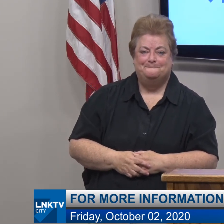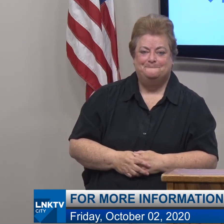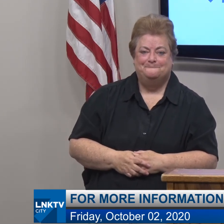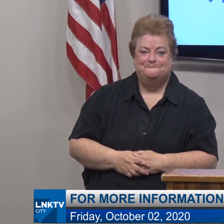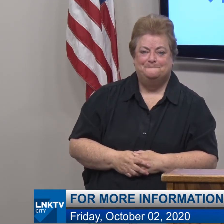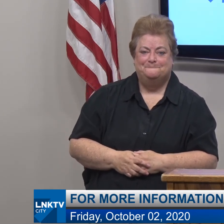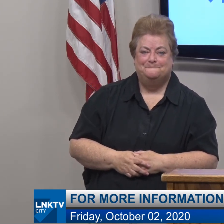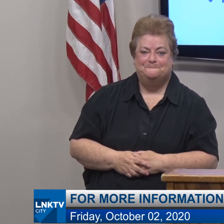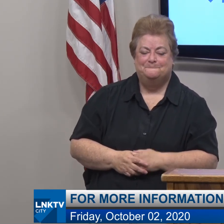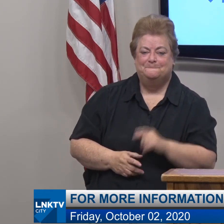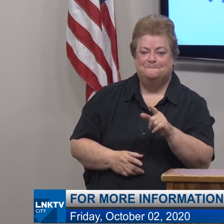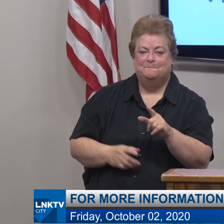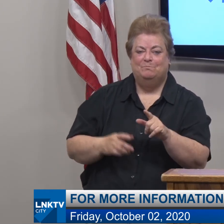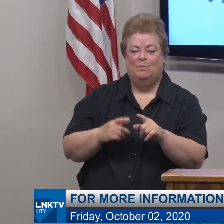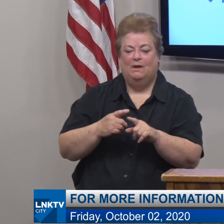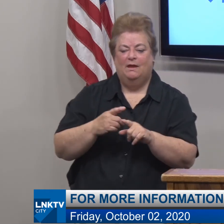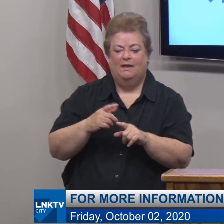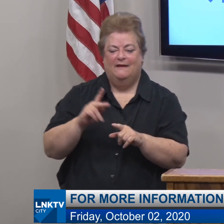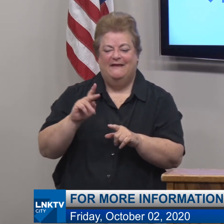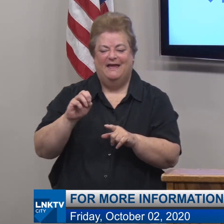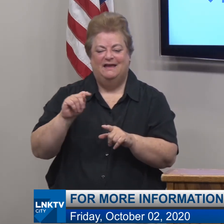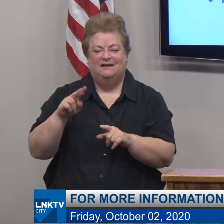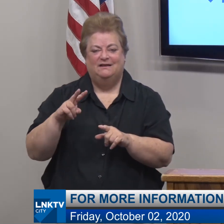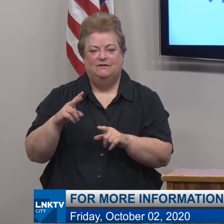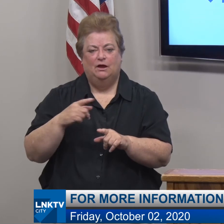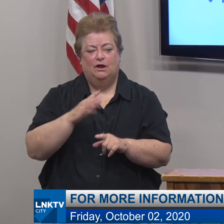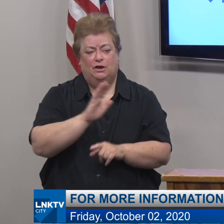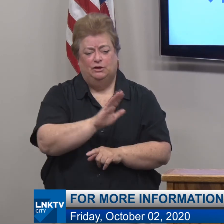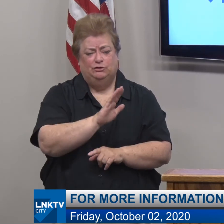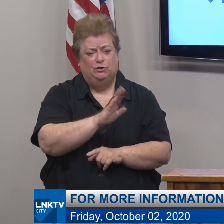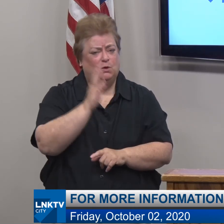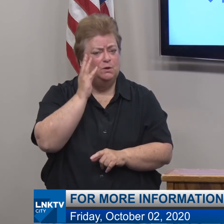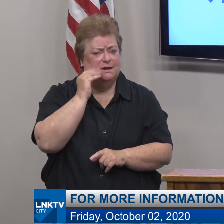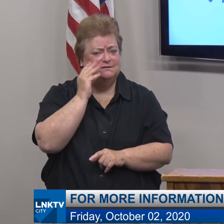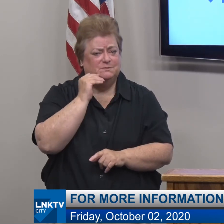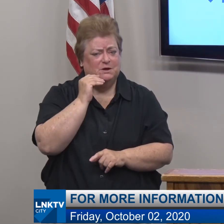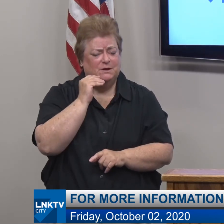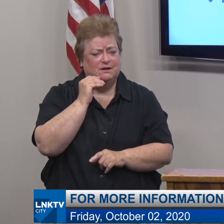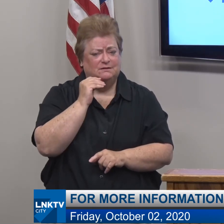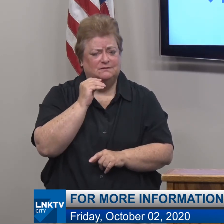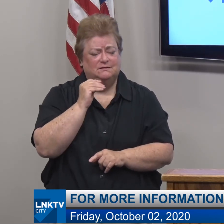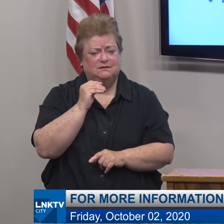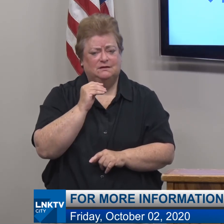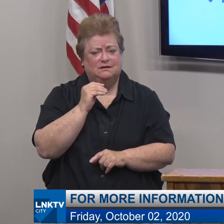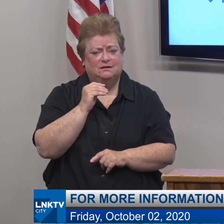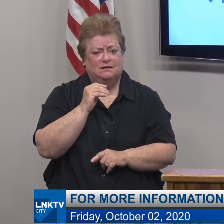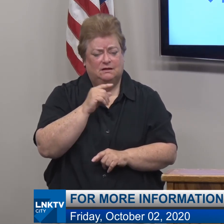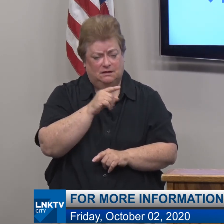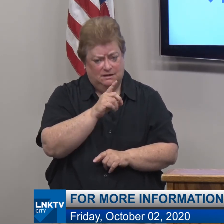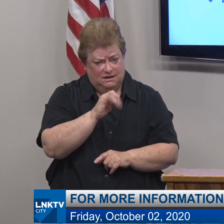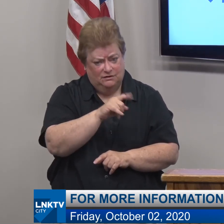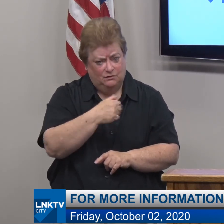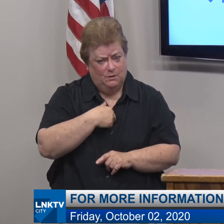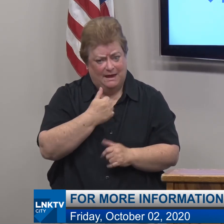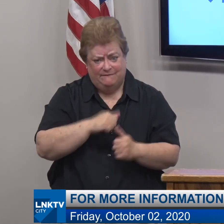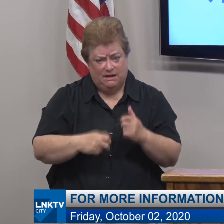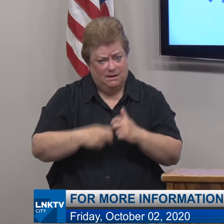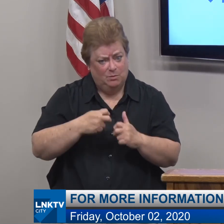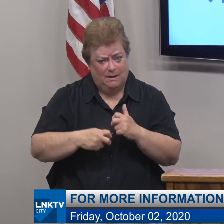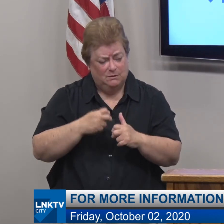What was your experience, if you'd like to share that, as far as, did you go through any complications at all?